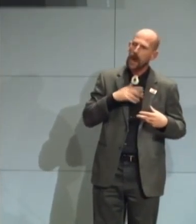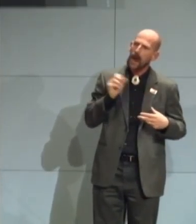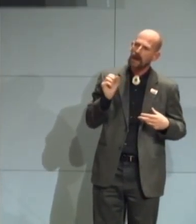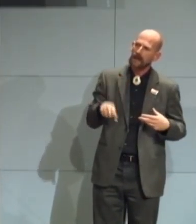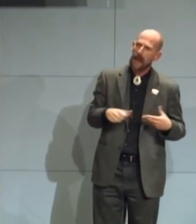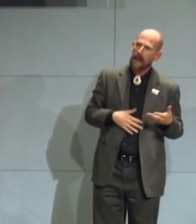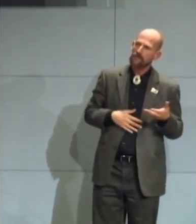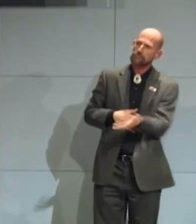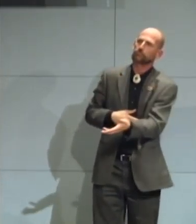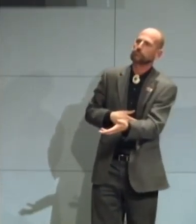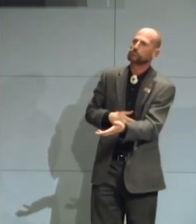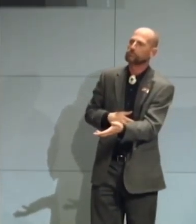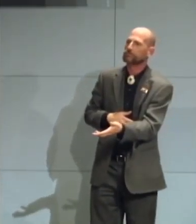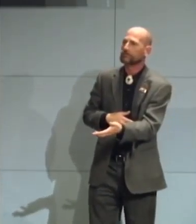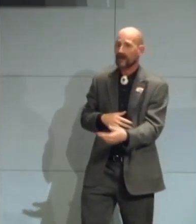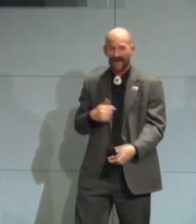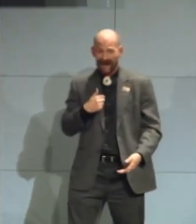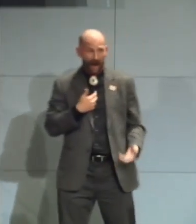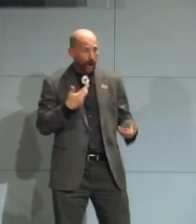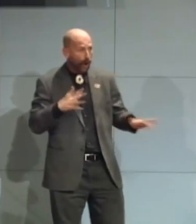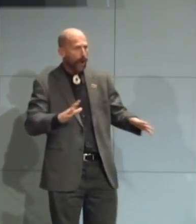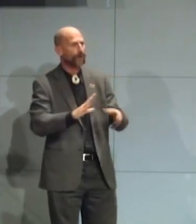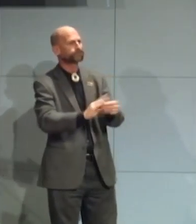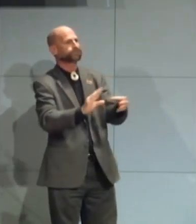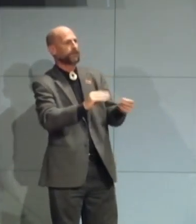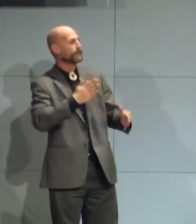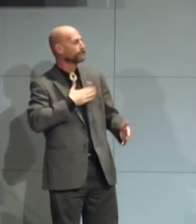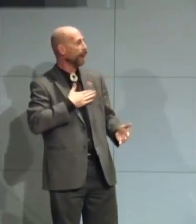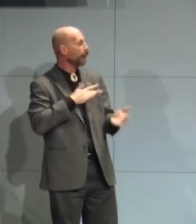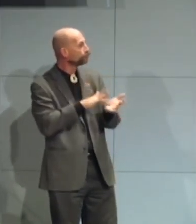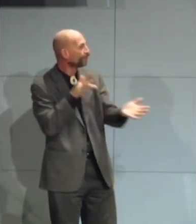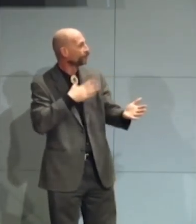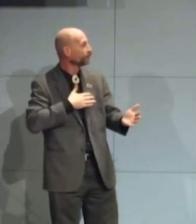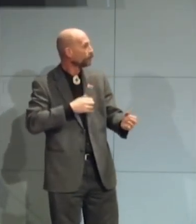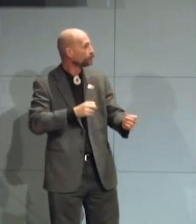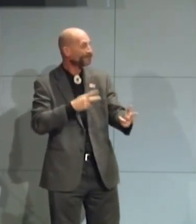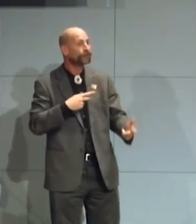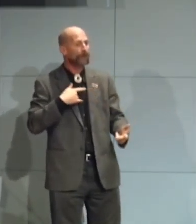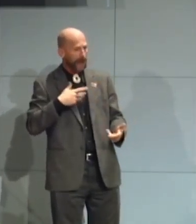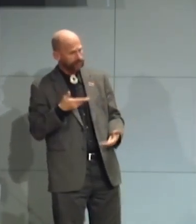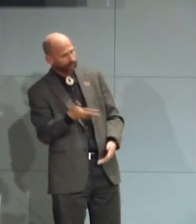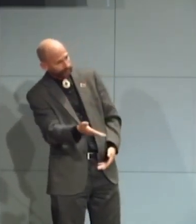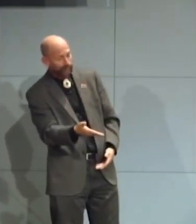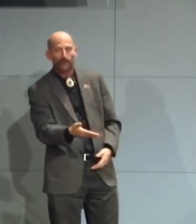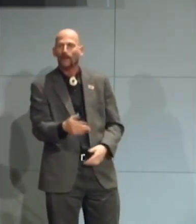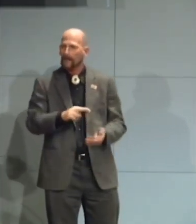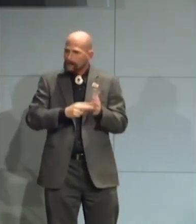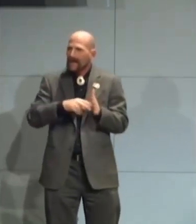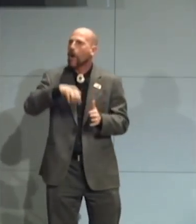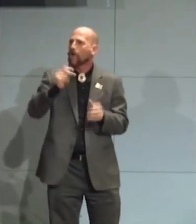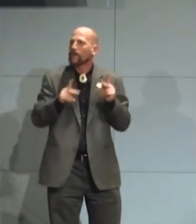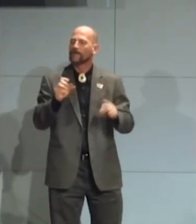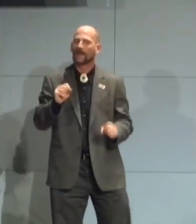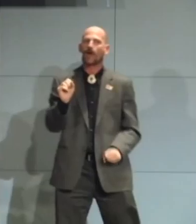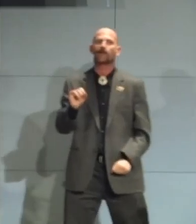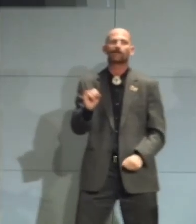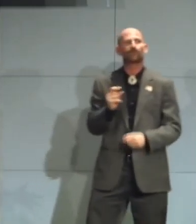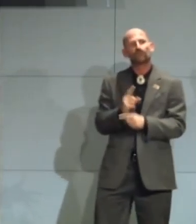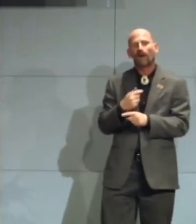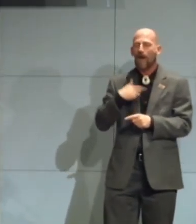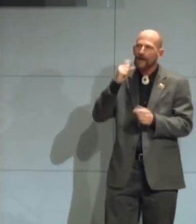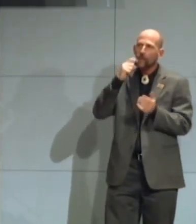I really should think about it? No, I didn't like it. But what I came to recognize was that unless I dealt with that honestly